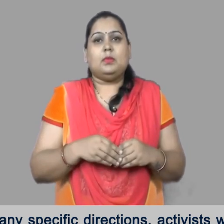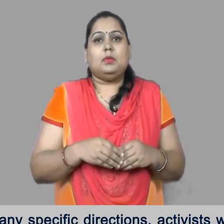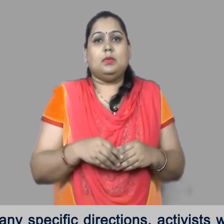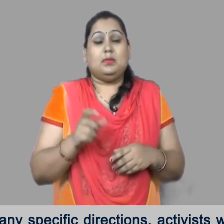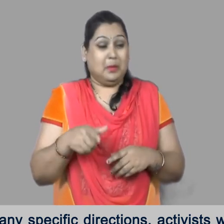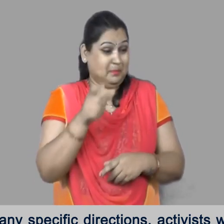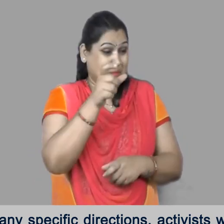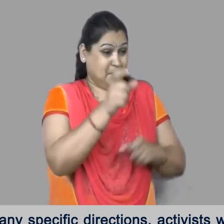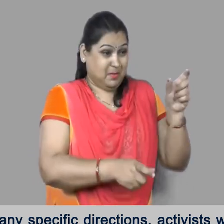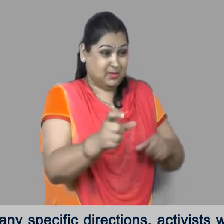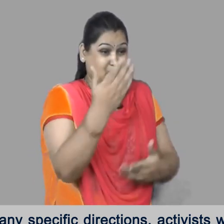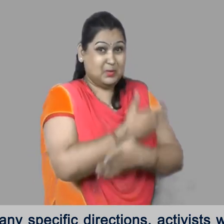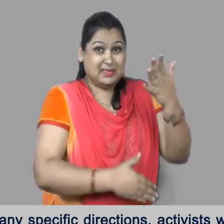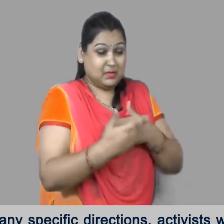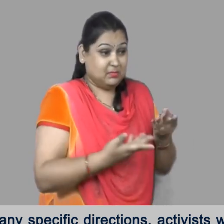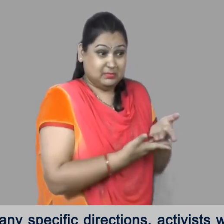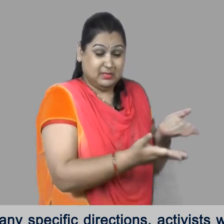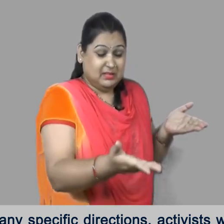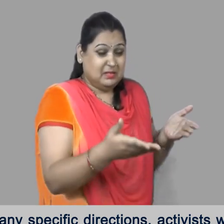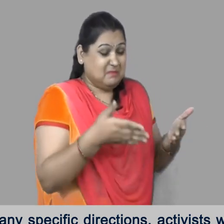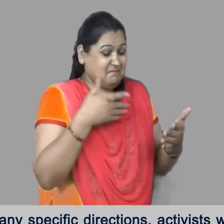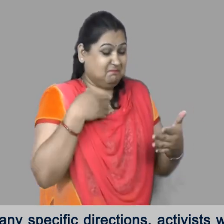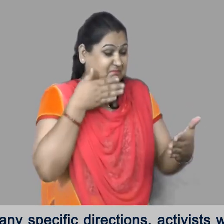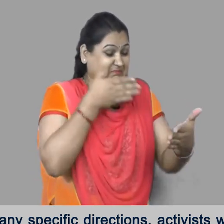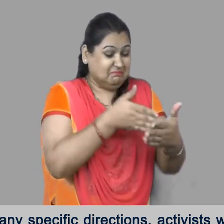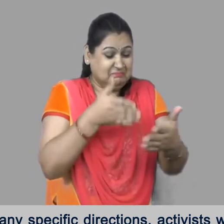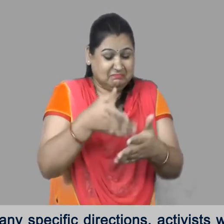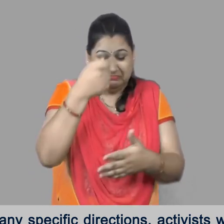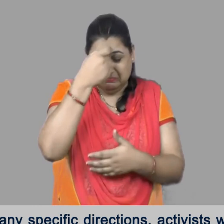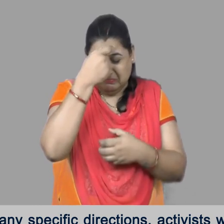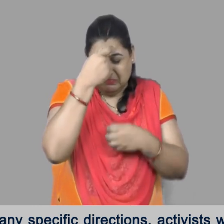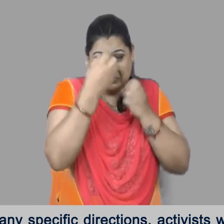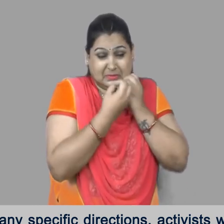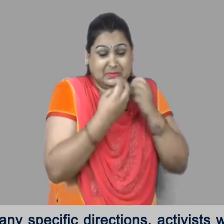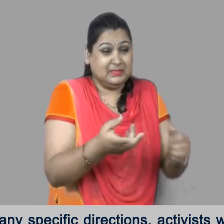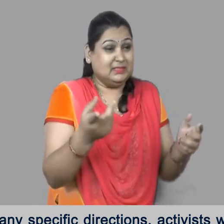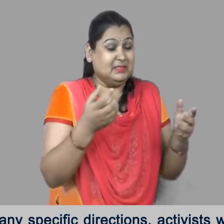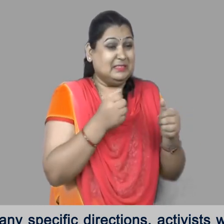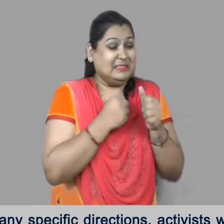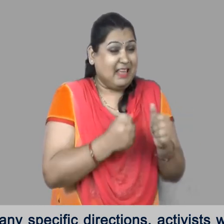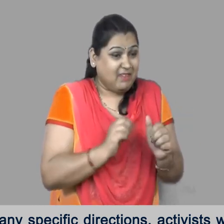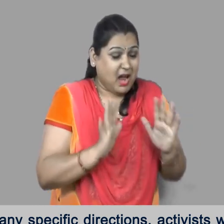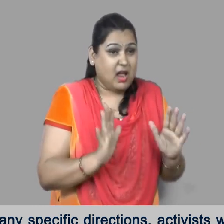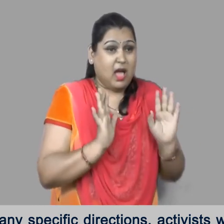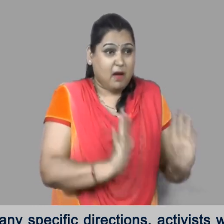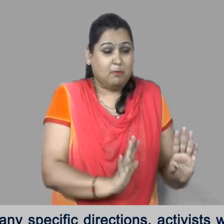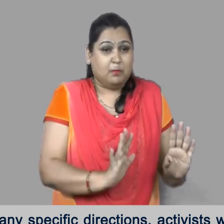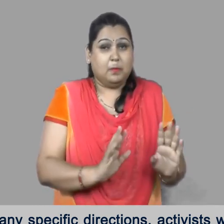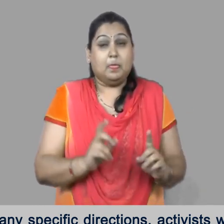activists working for welfare of persons with disabilities were aghast at sorry state of